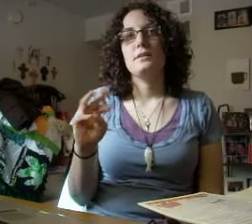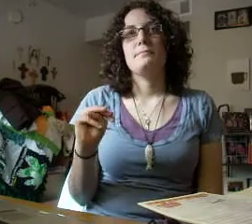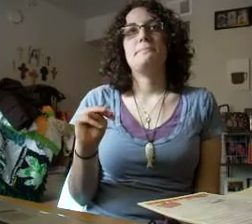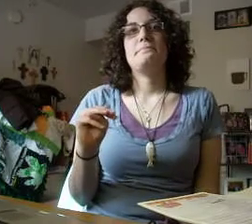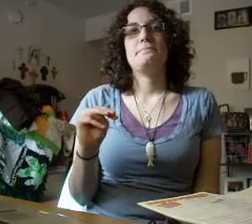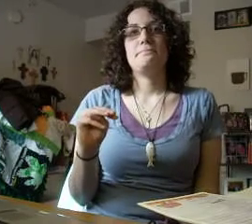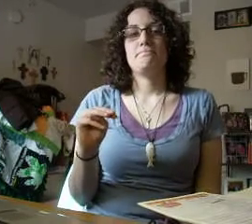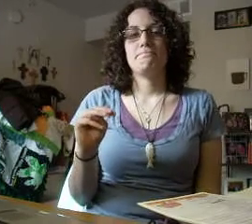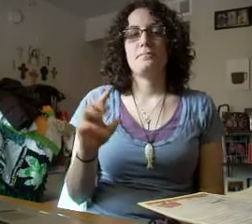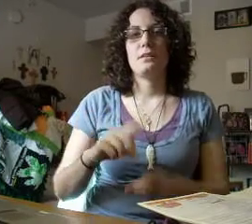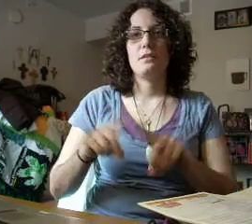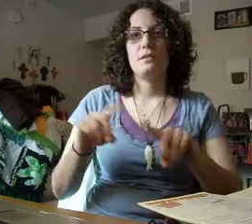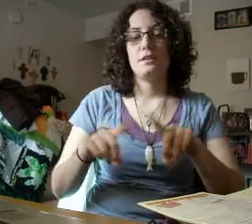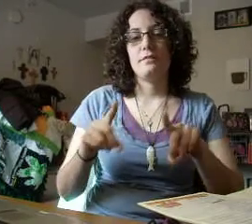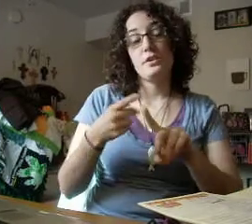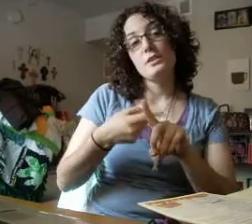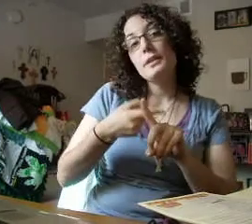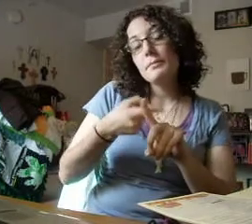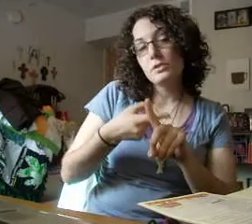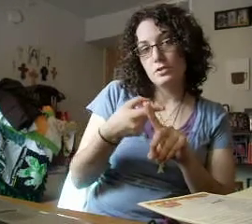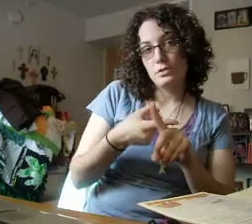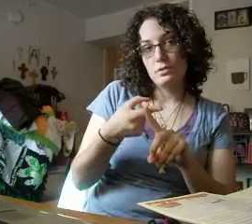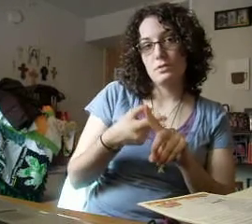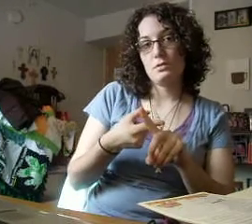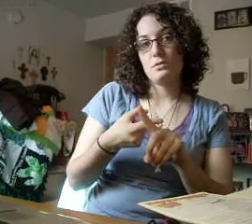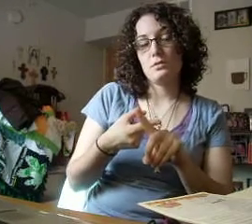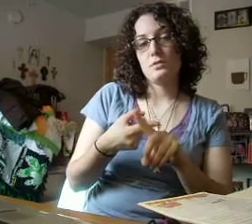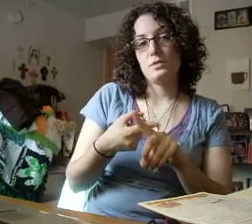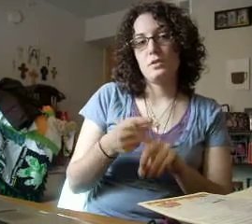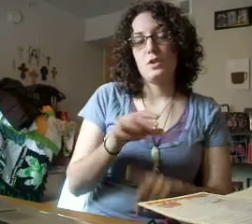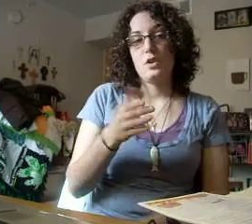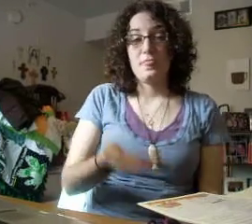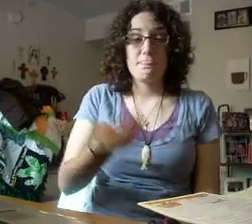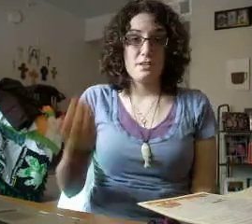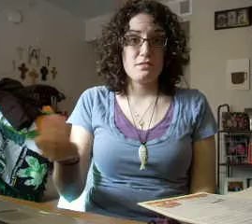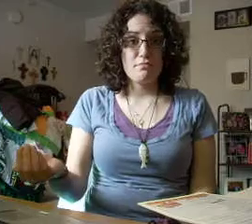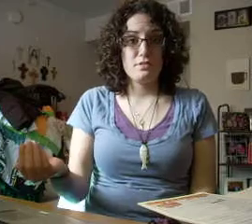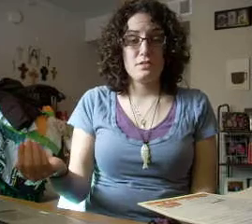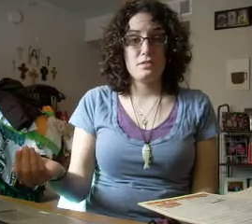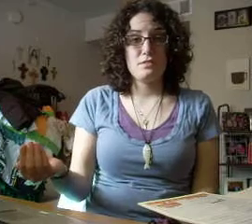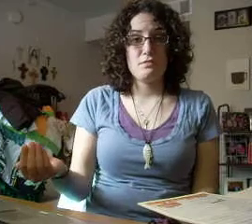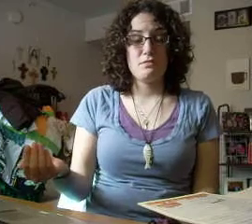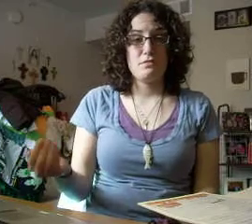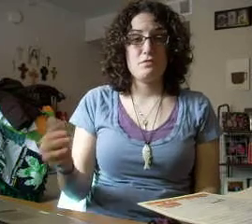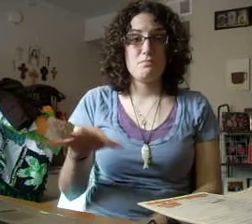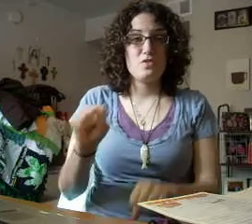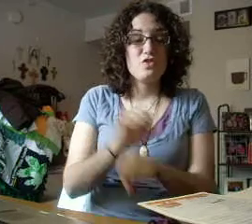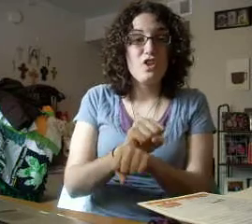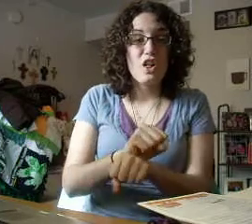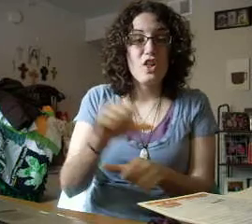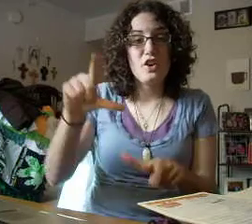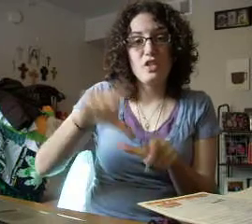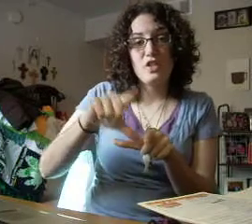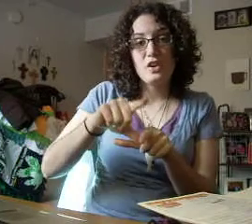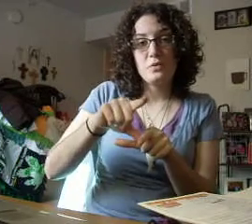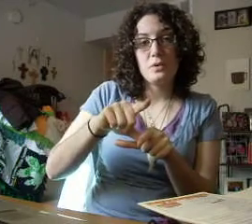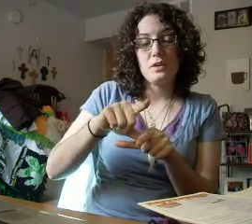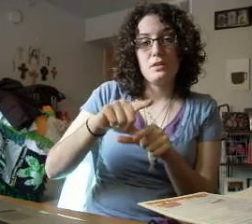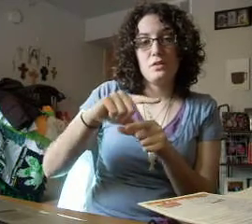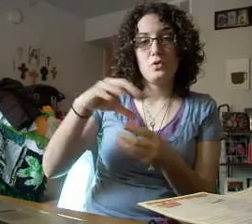at different temperatures, the substance may be a solid, or it may be a liquid or a gas. So it is important